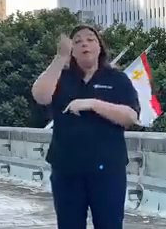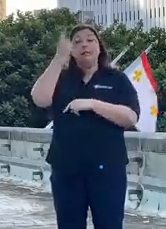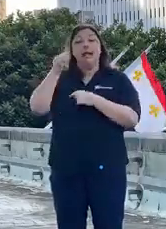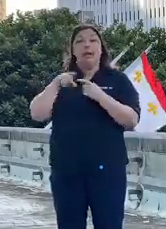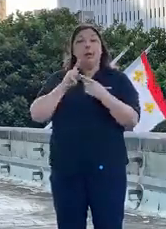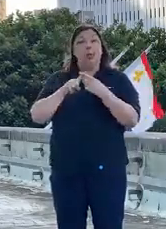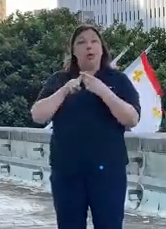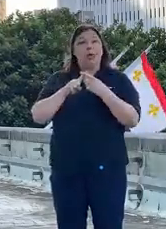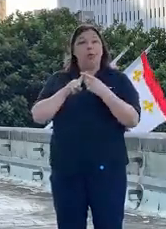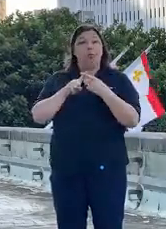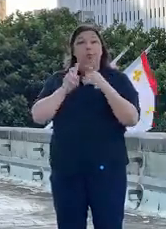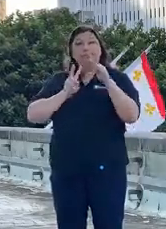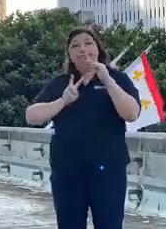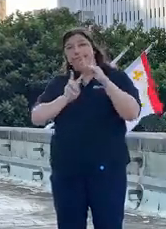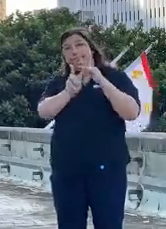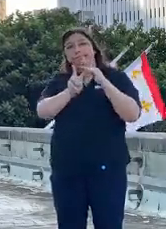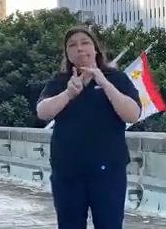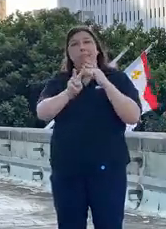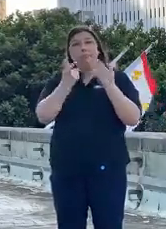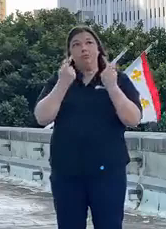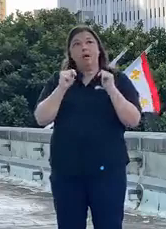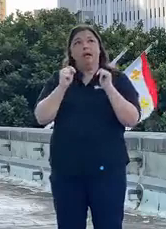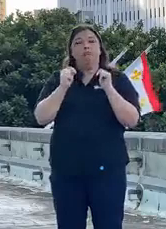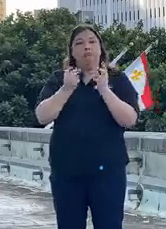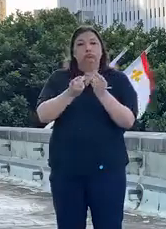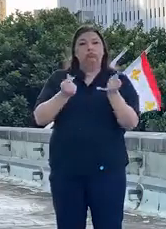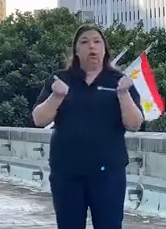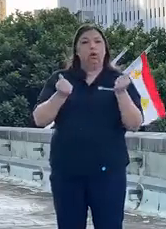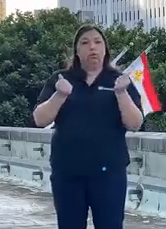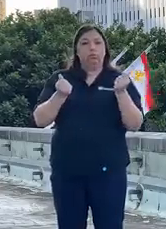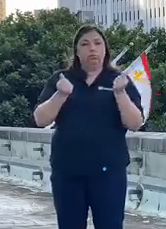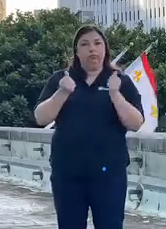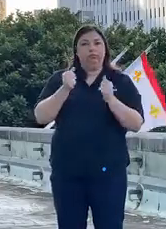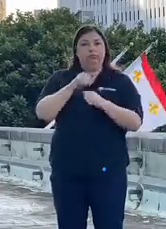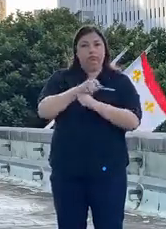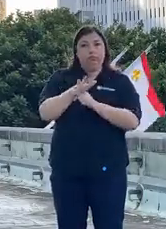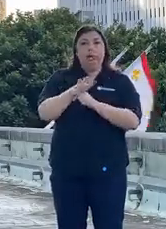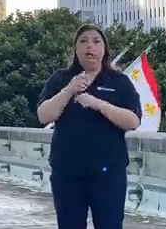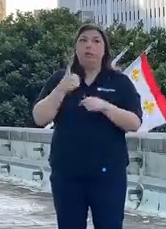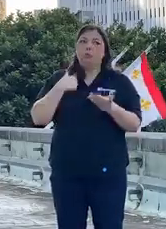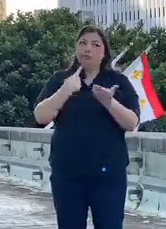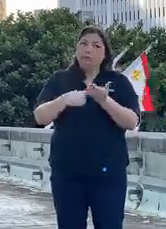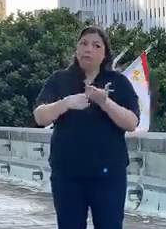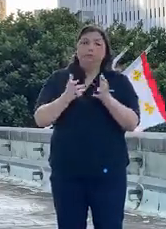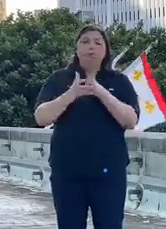look towards coming out of this, and there's been a lot of talk about it,